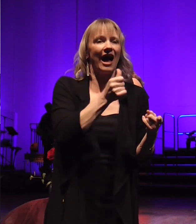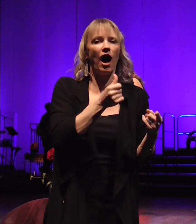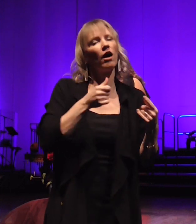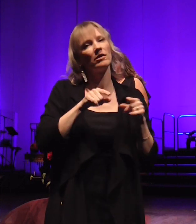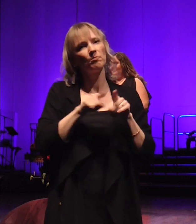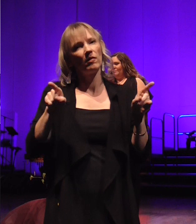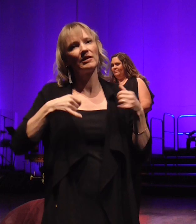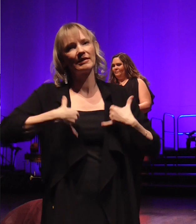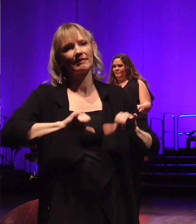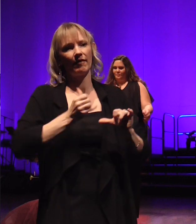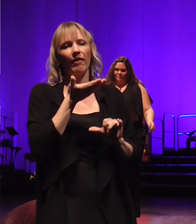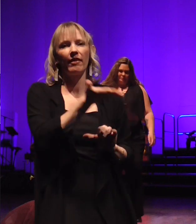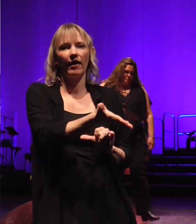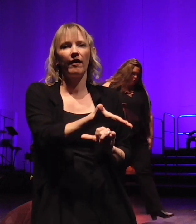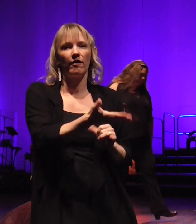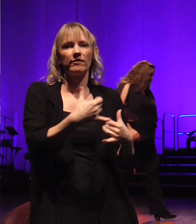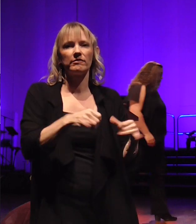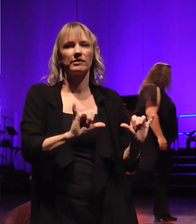there.